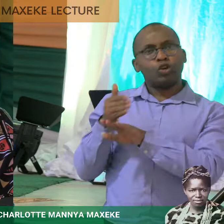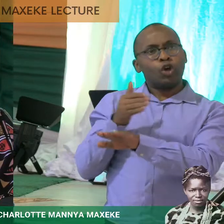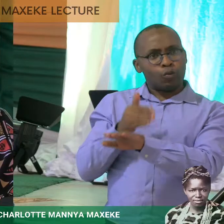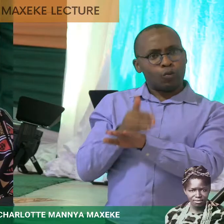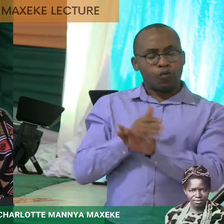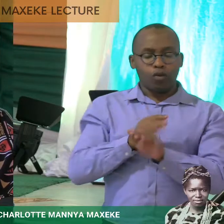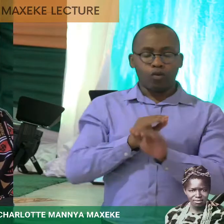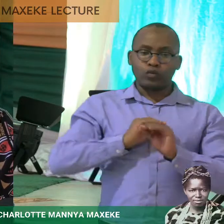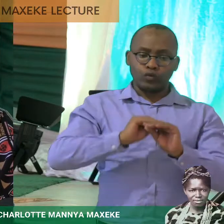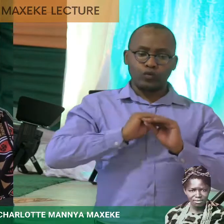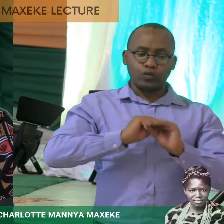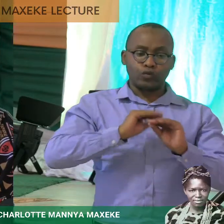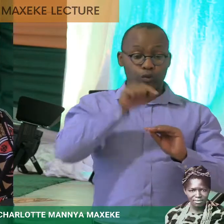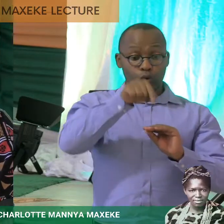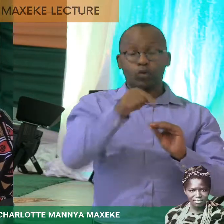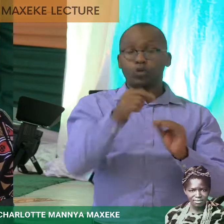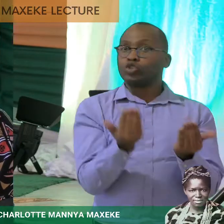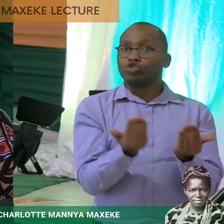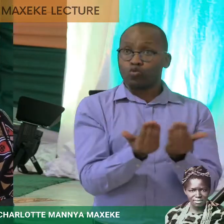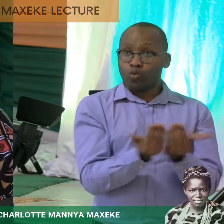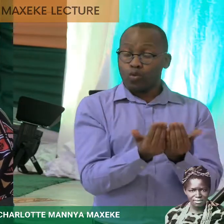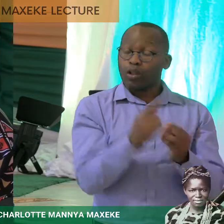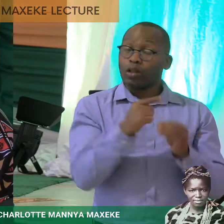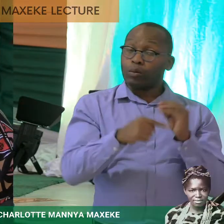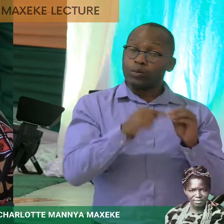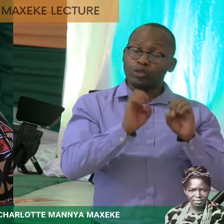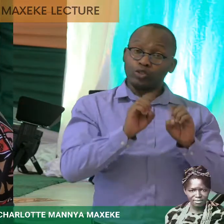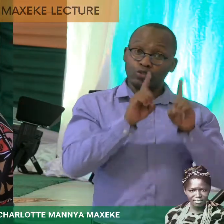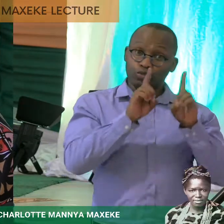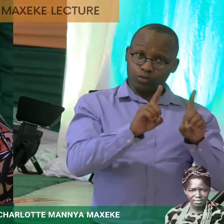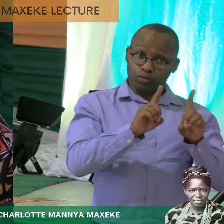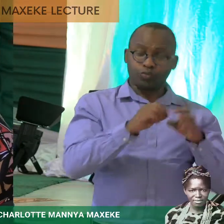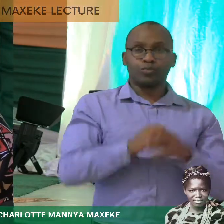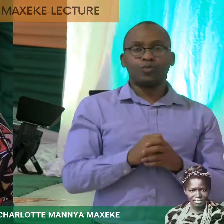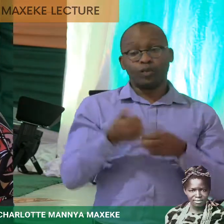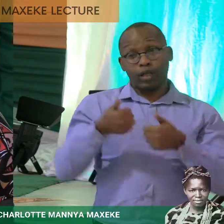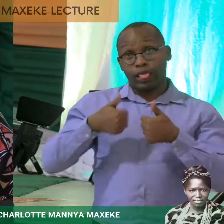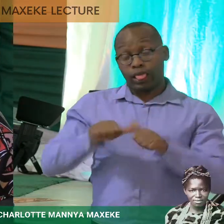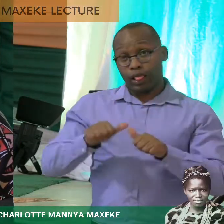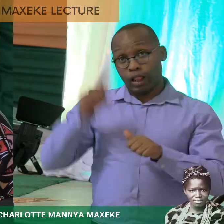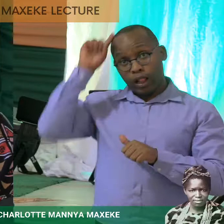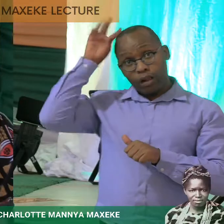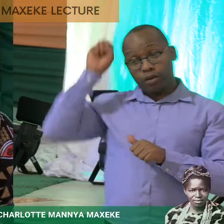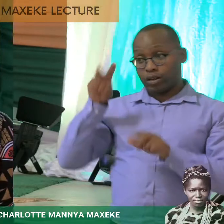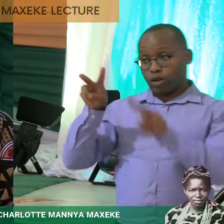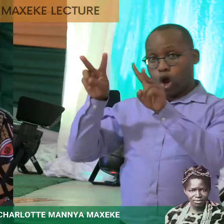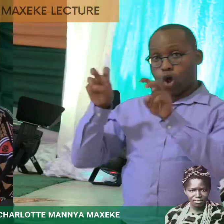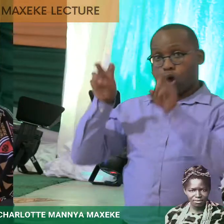with regards to education when he lectured, and this is what he said, and I quote,